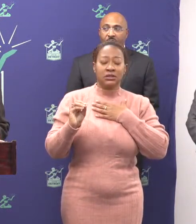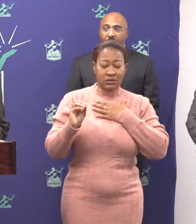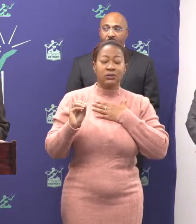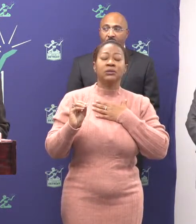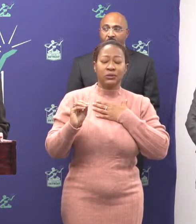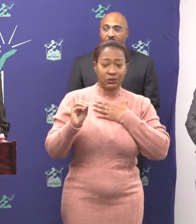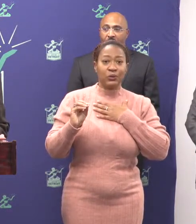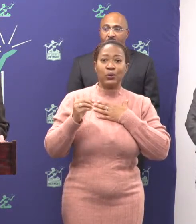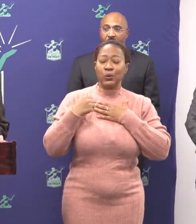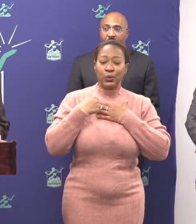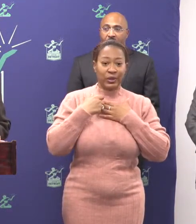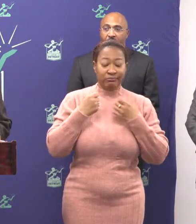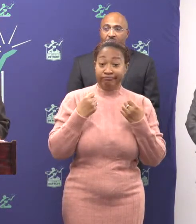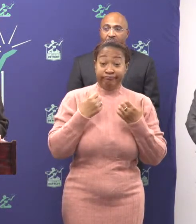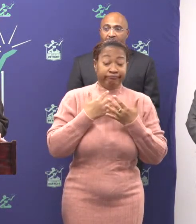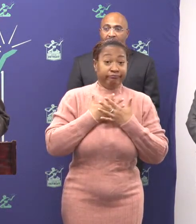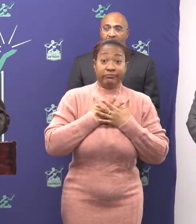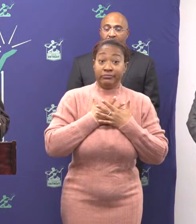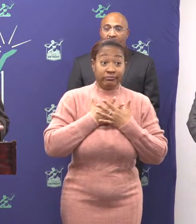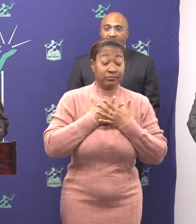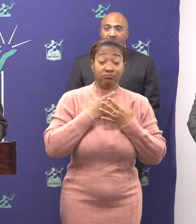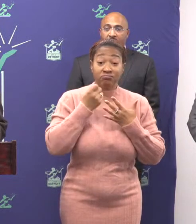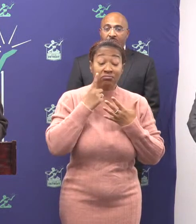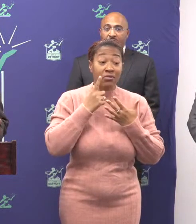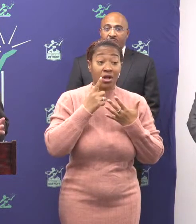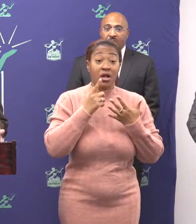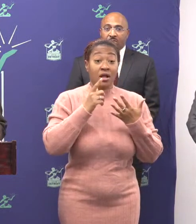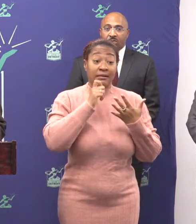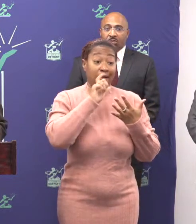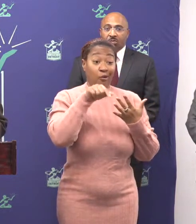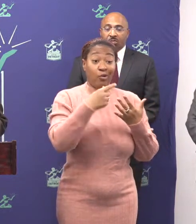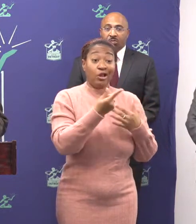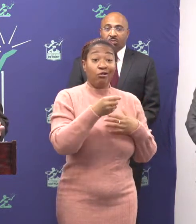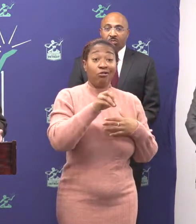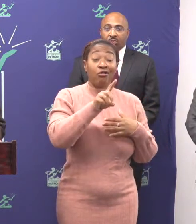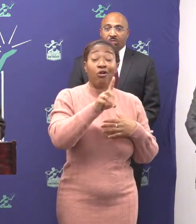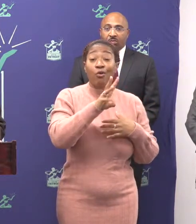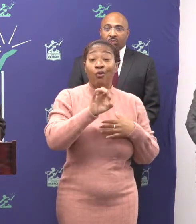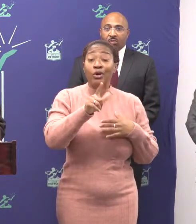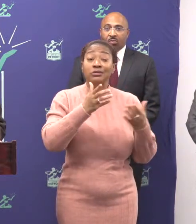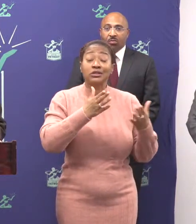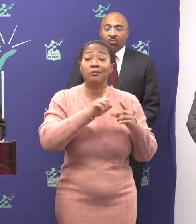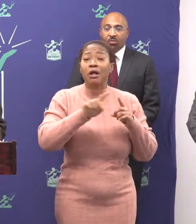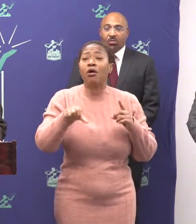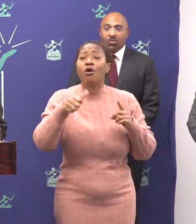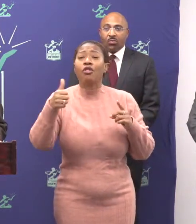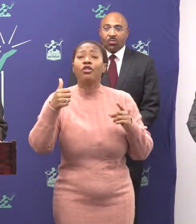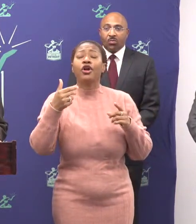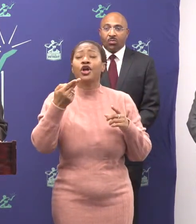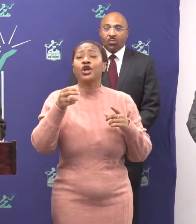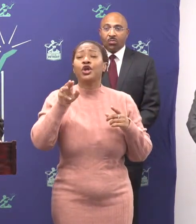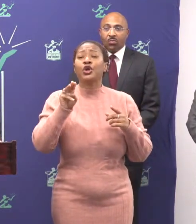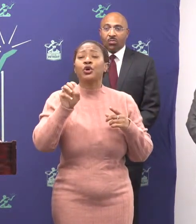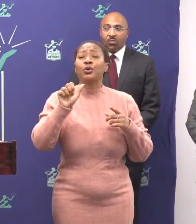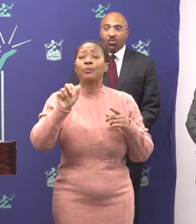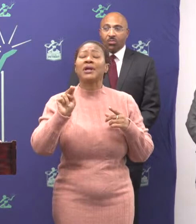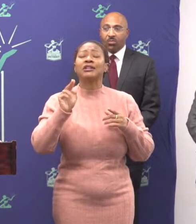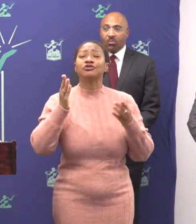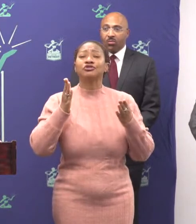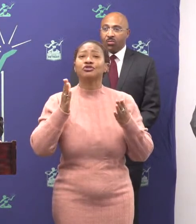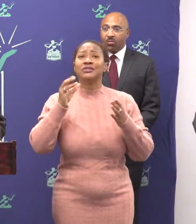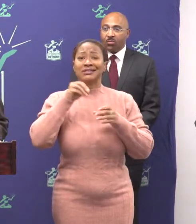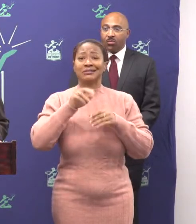it was devastating throughout all of the services, not just Goodwill, but all the other human service agencies throughout the city of